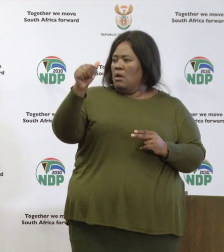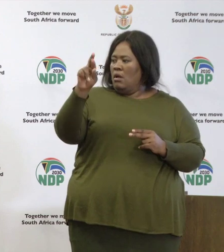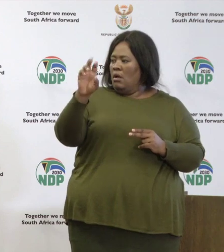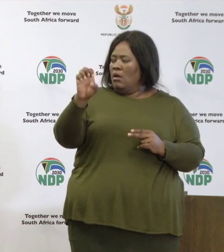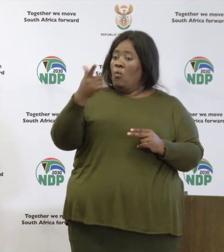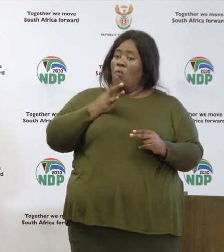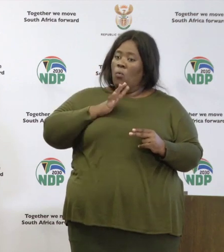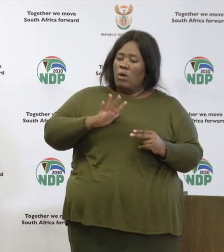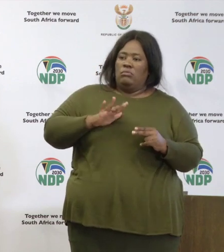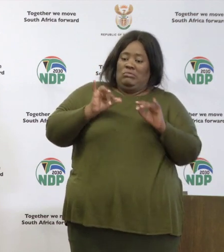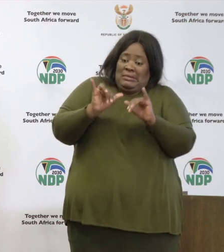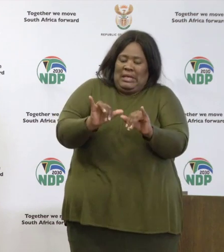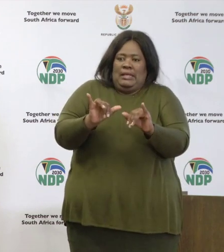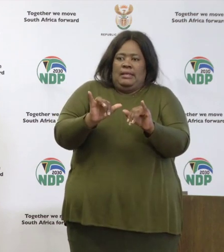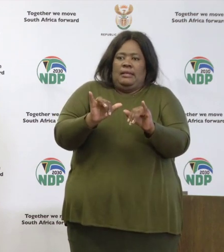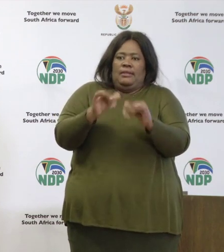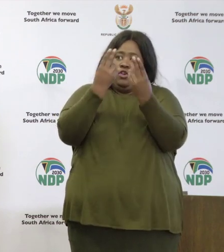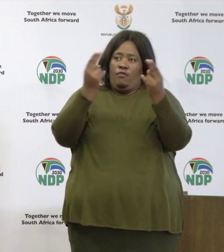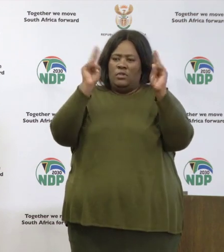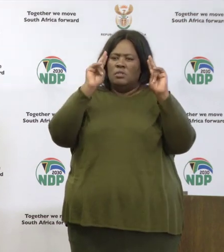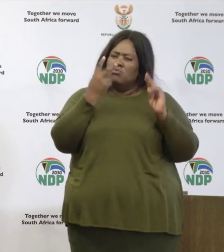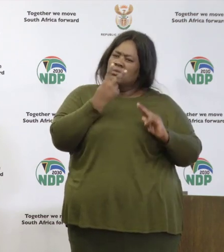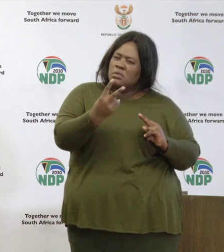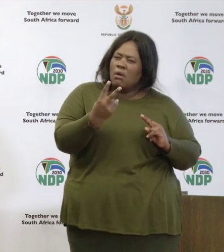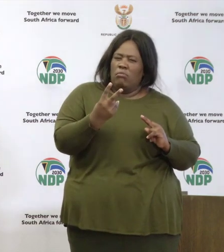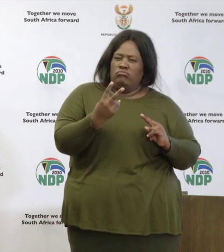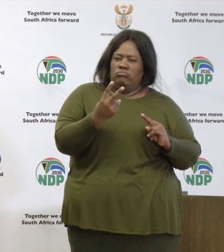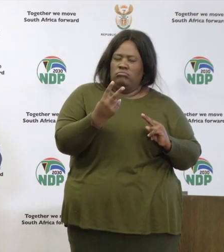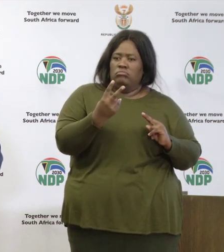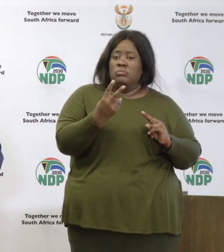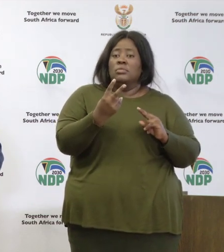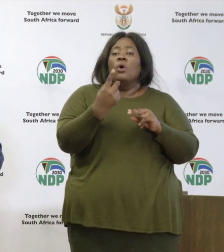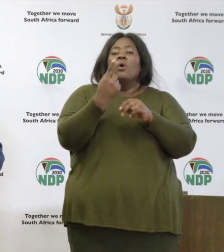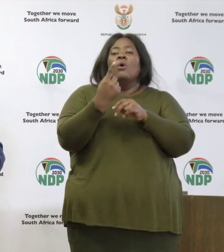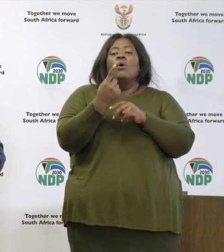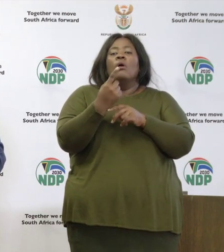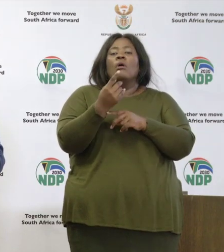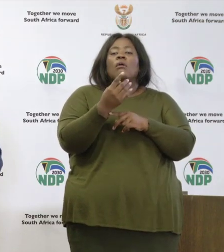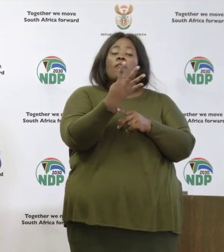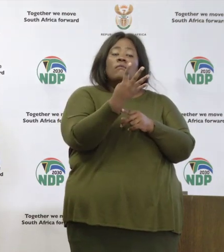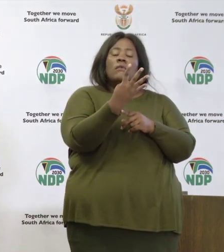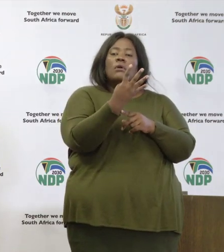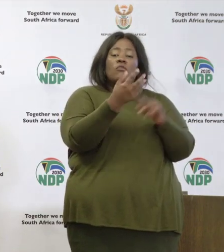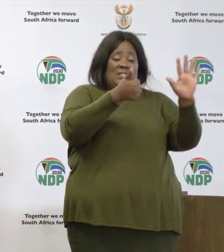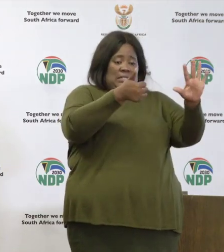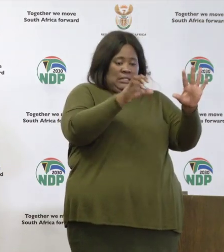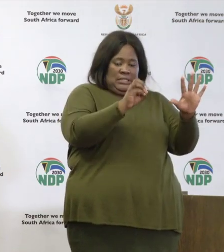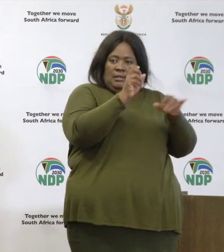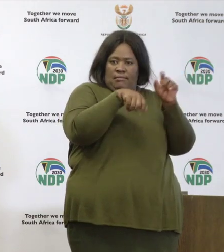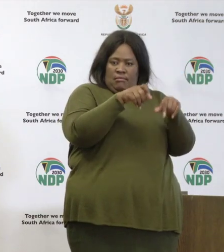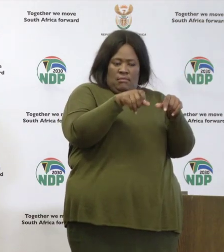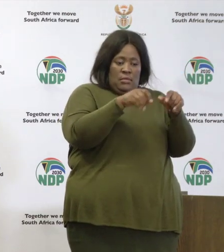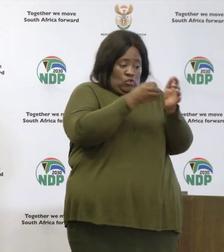we checked, we found that of the 60, only 20 were registered students, all foreign nationals. 40 were